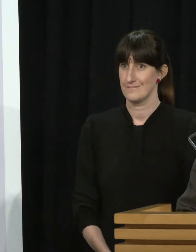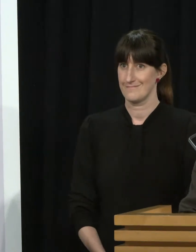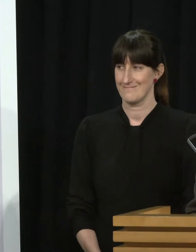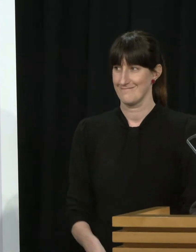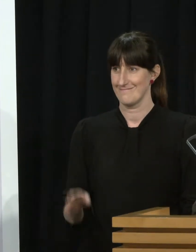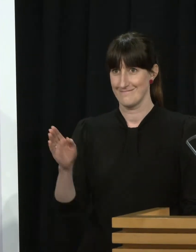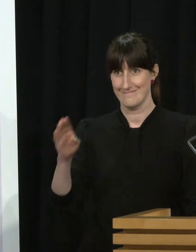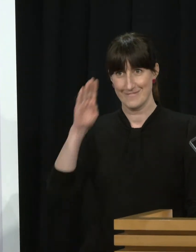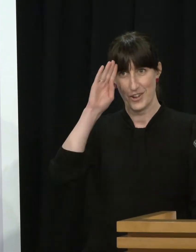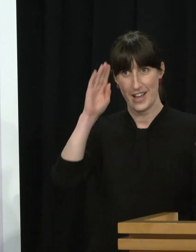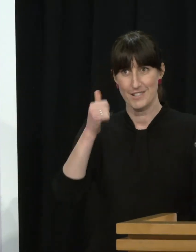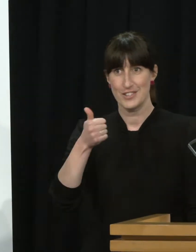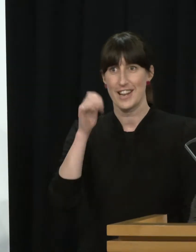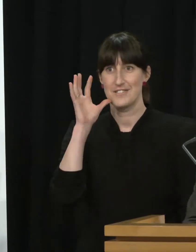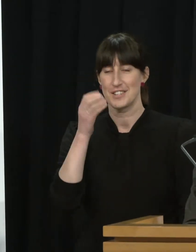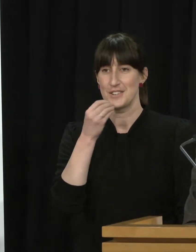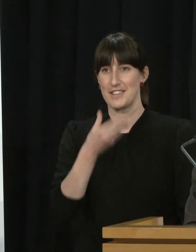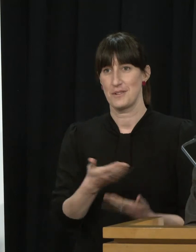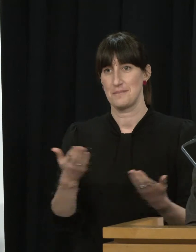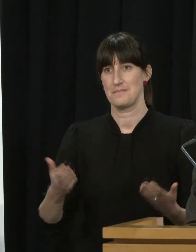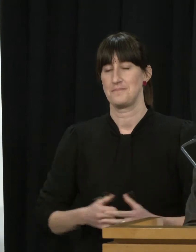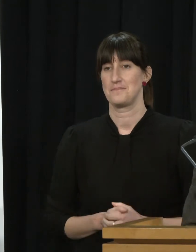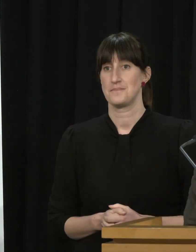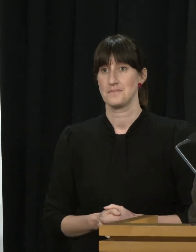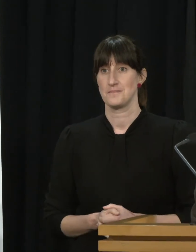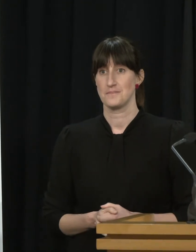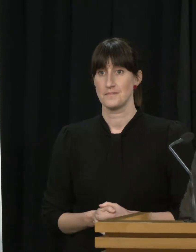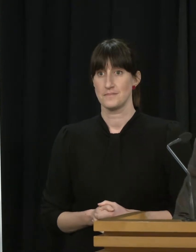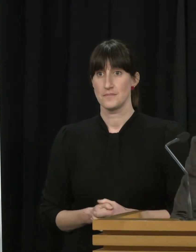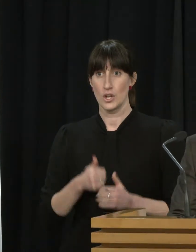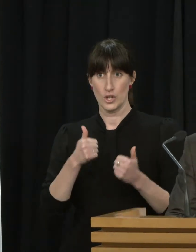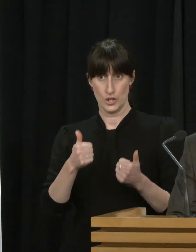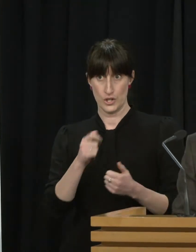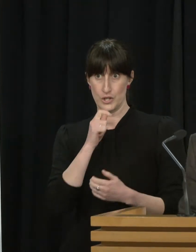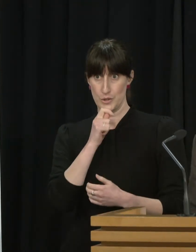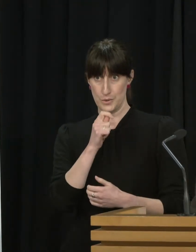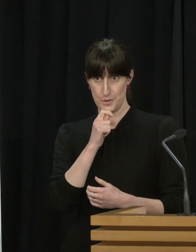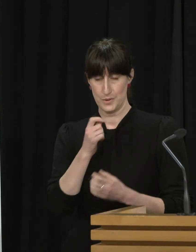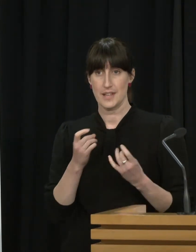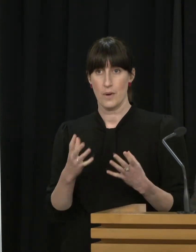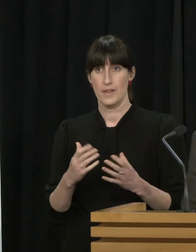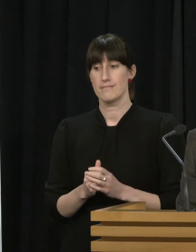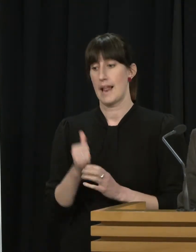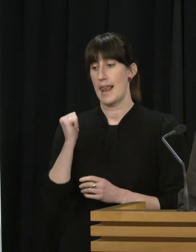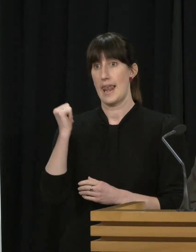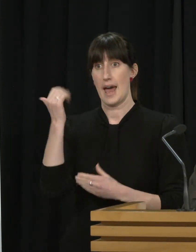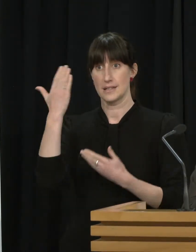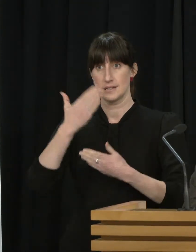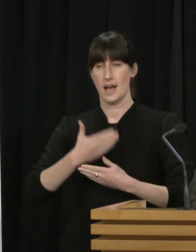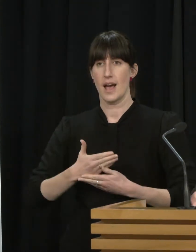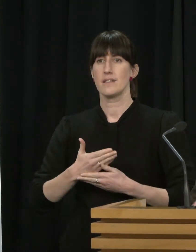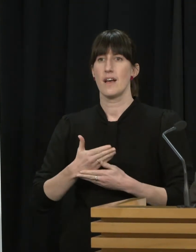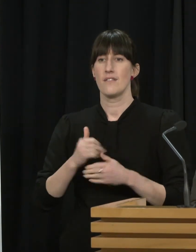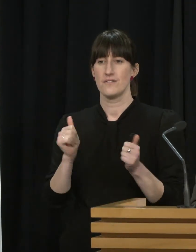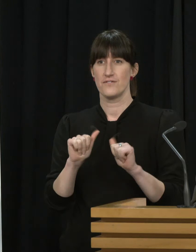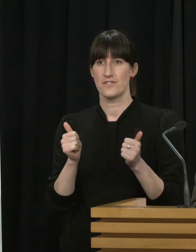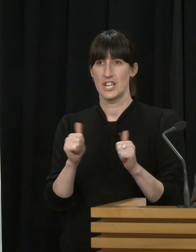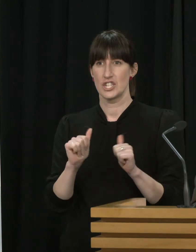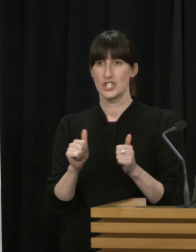Kia ora everyone, good afternoon. Good news to begin with today. As of midnight last night,